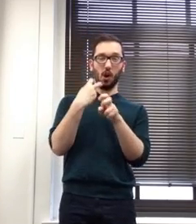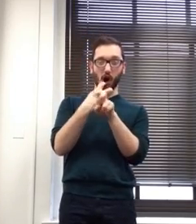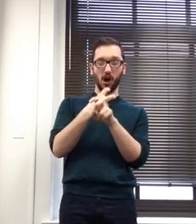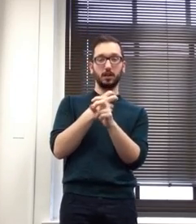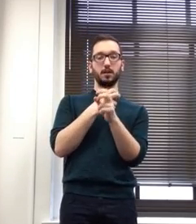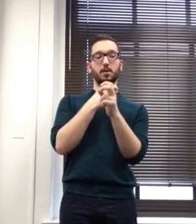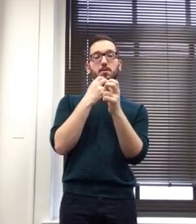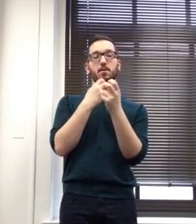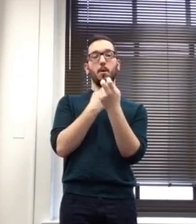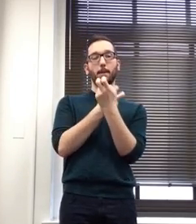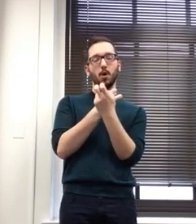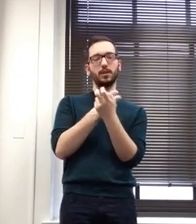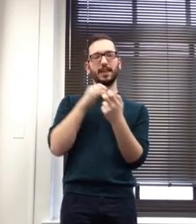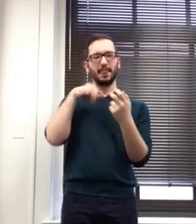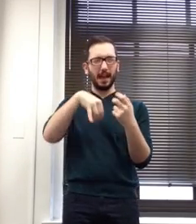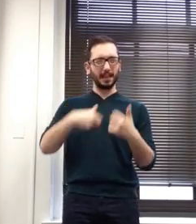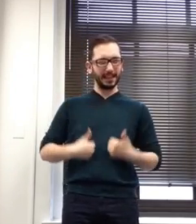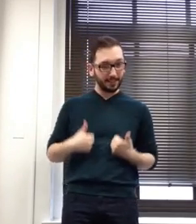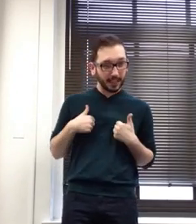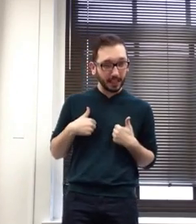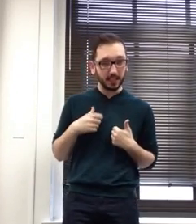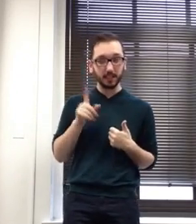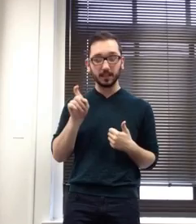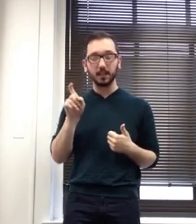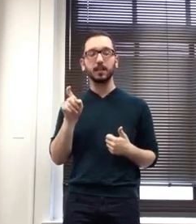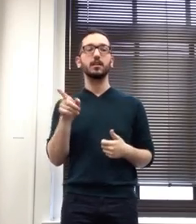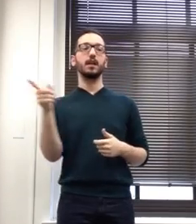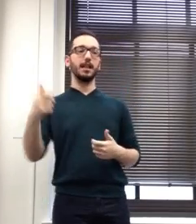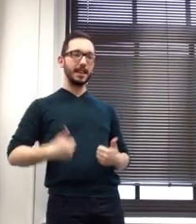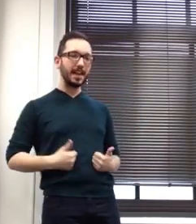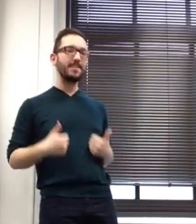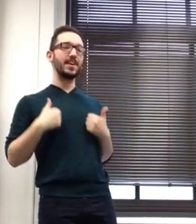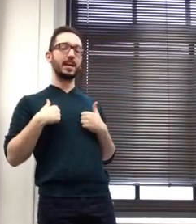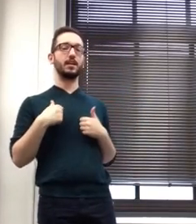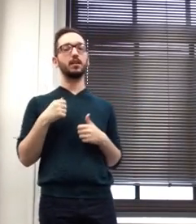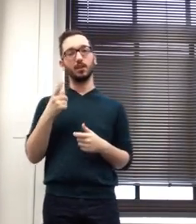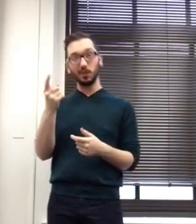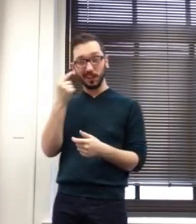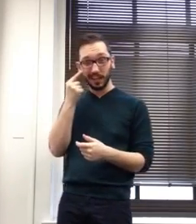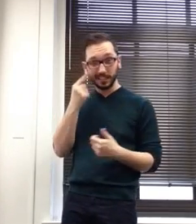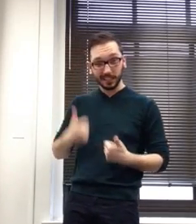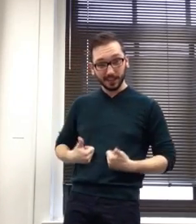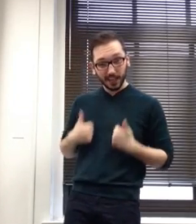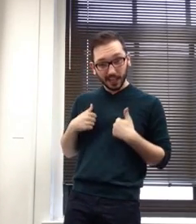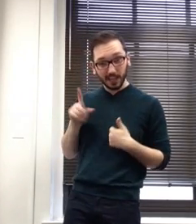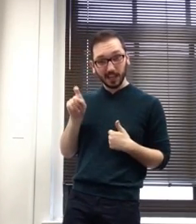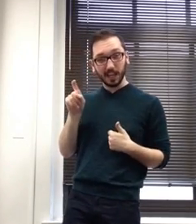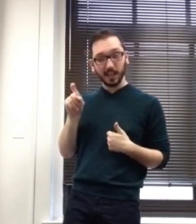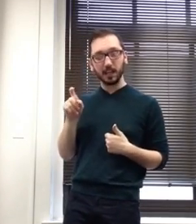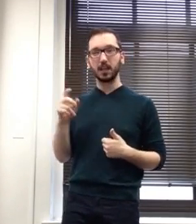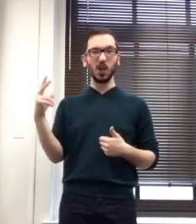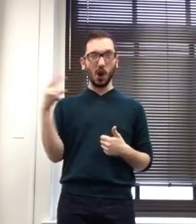living or non-living? I'm sorry, what? Living. You think compact bone's living? No? How many say